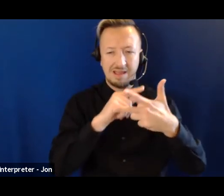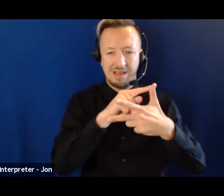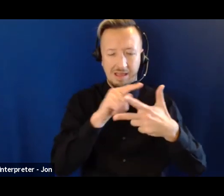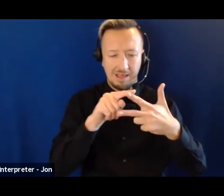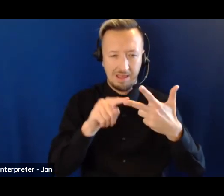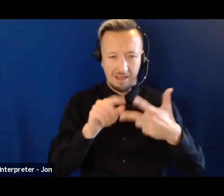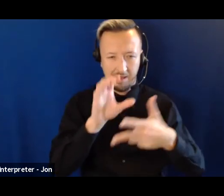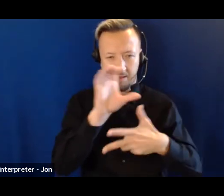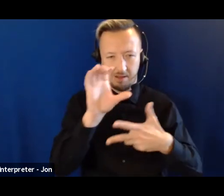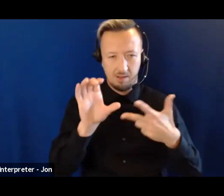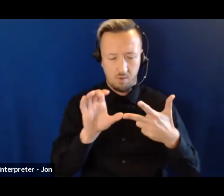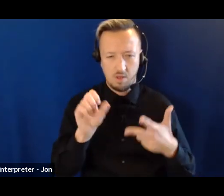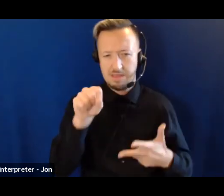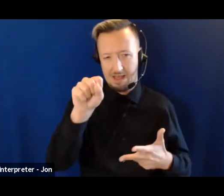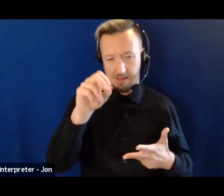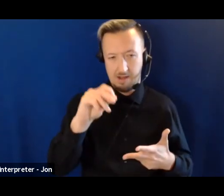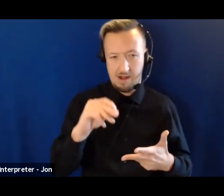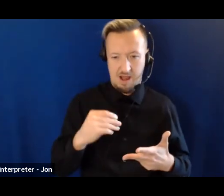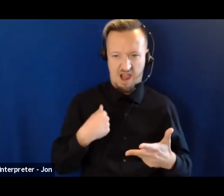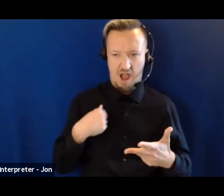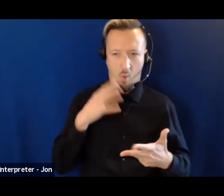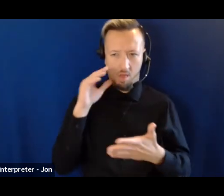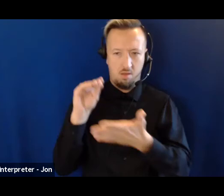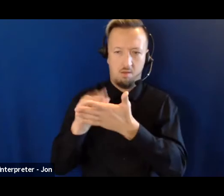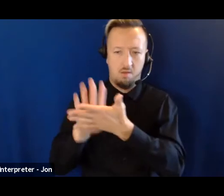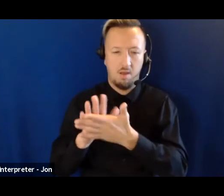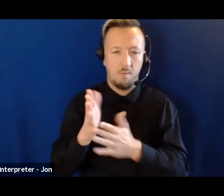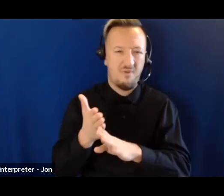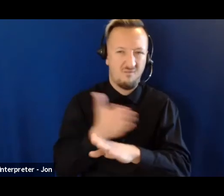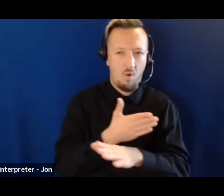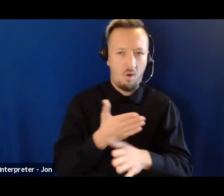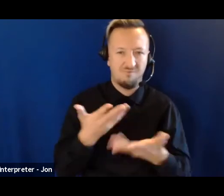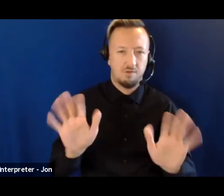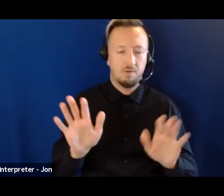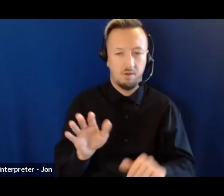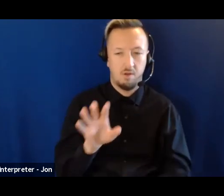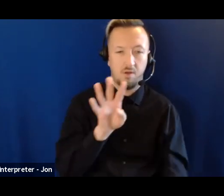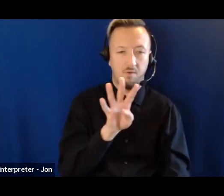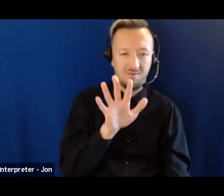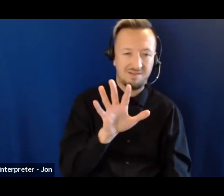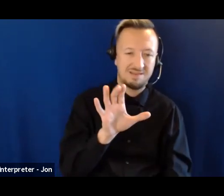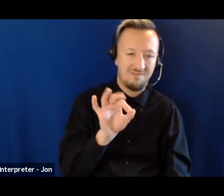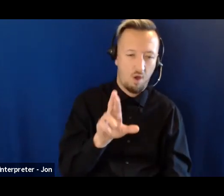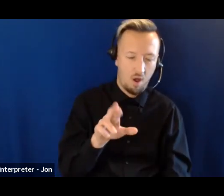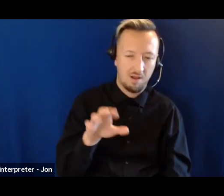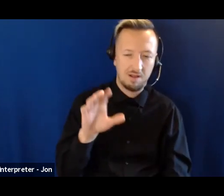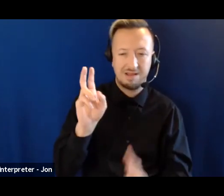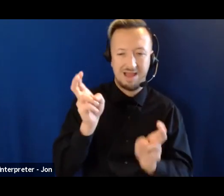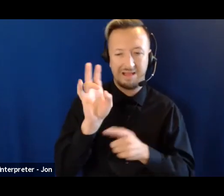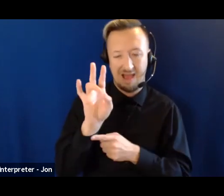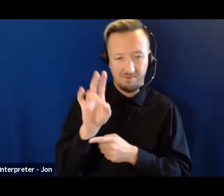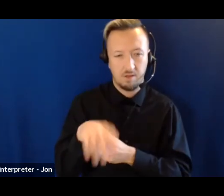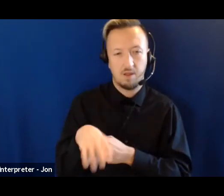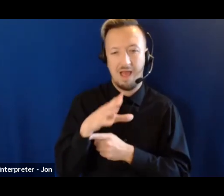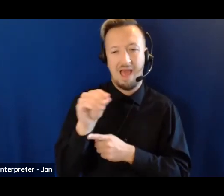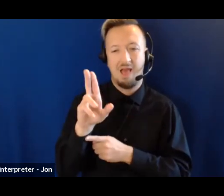So yeah, I will do that before this ends. I'll write down the 45 CFR, the Title VII, and the